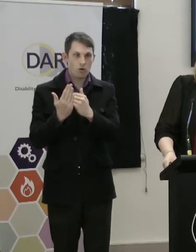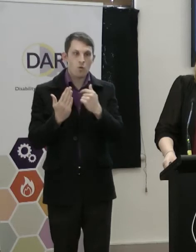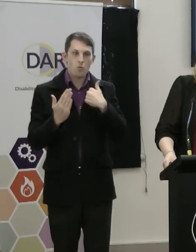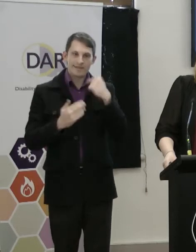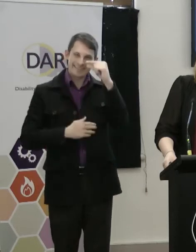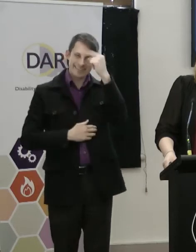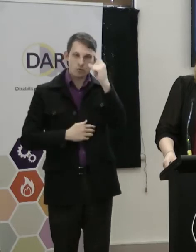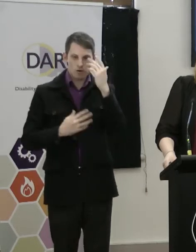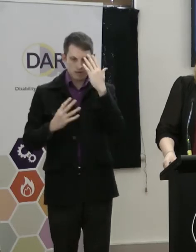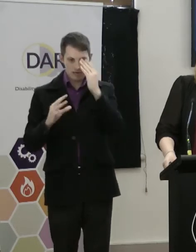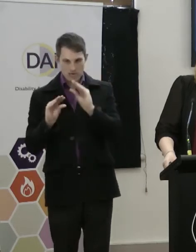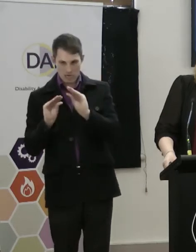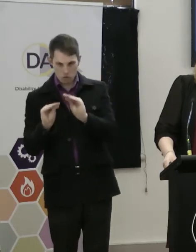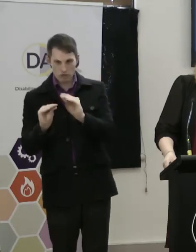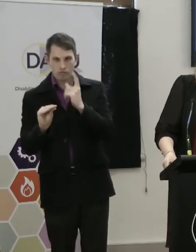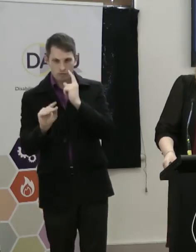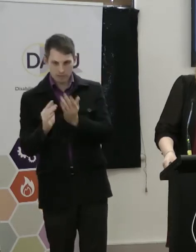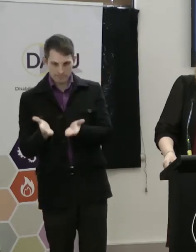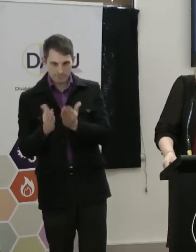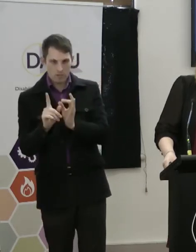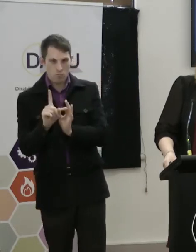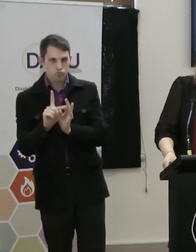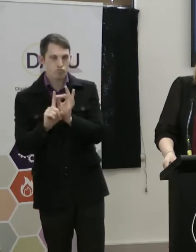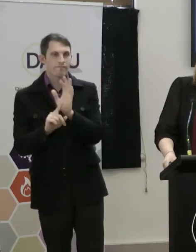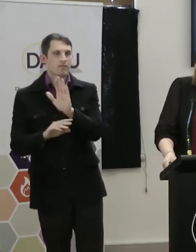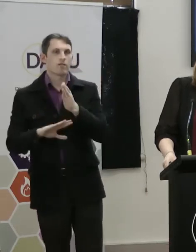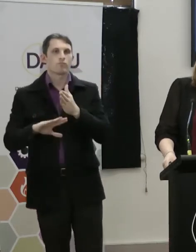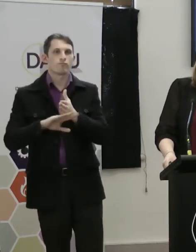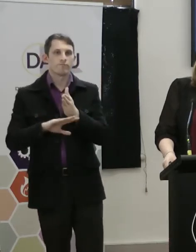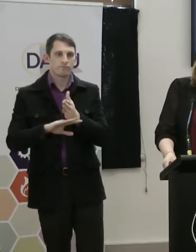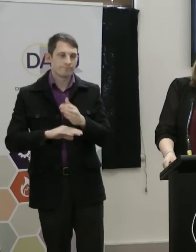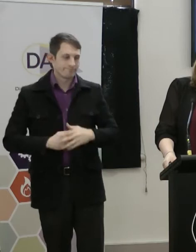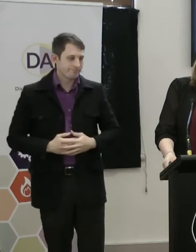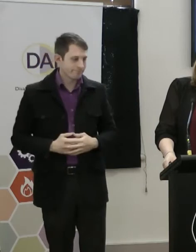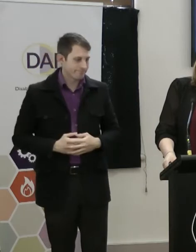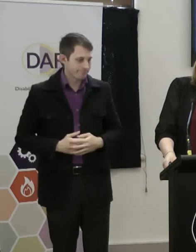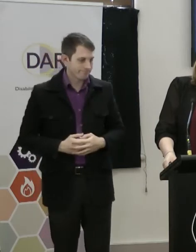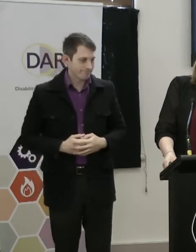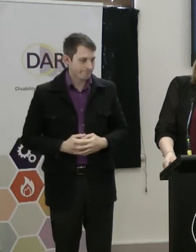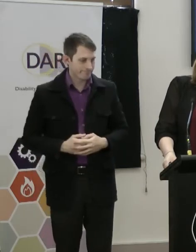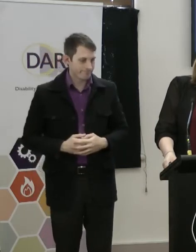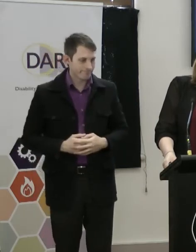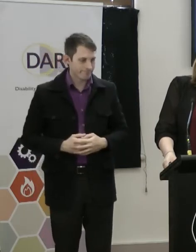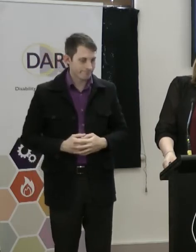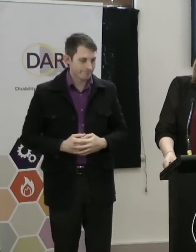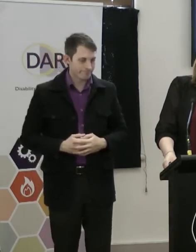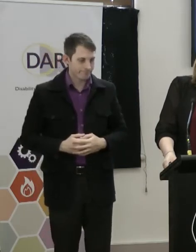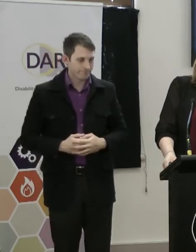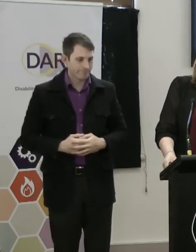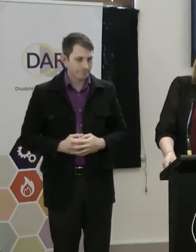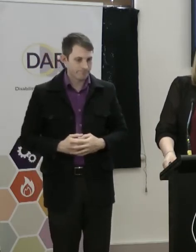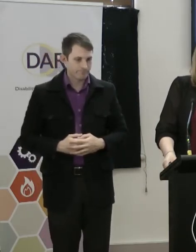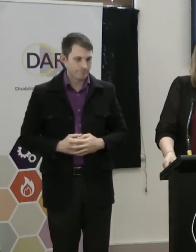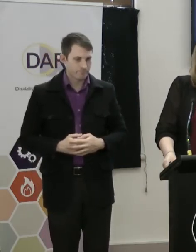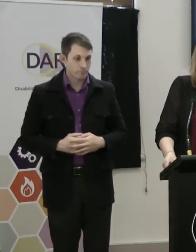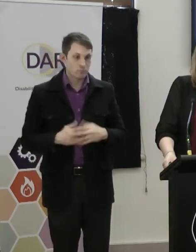educate and improve the practice of the provider or the worker that's involved in the concern. So we can